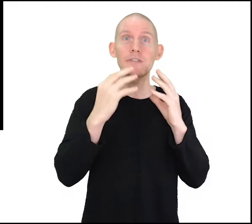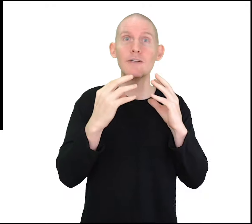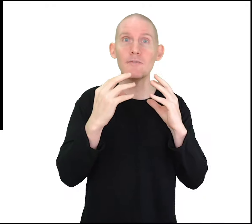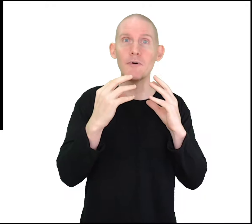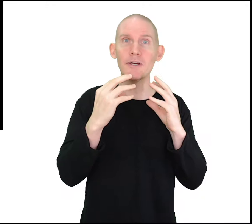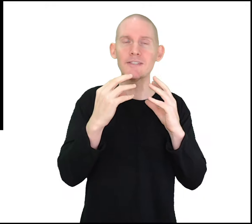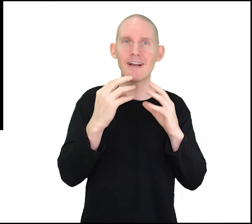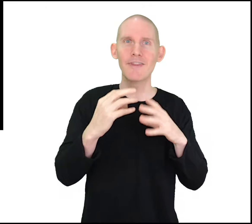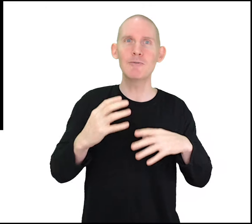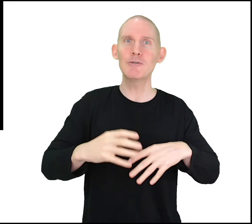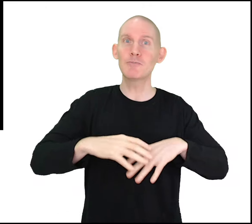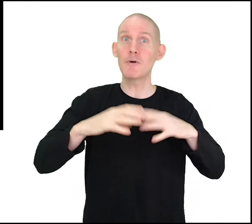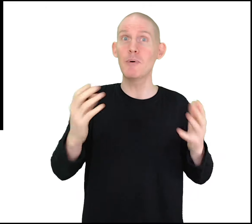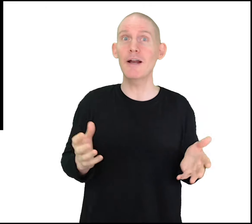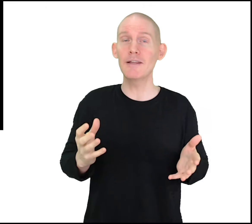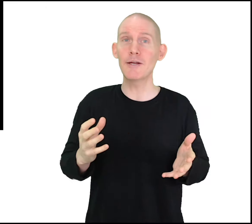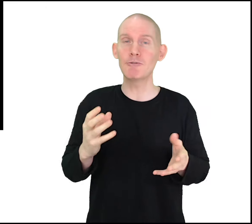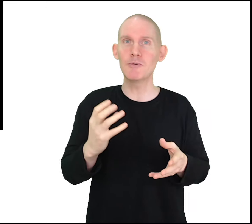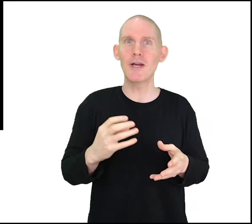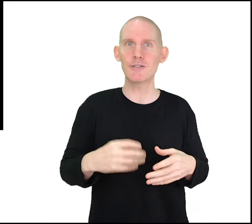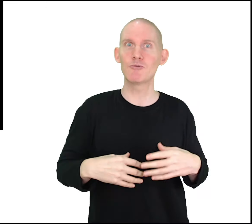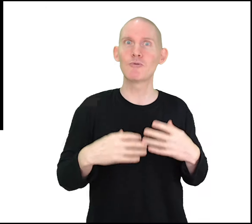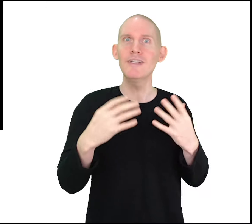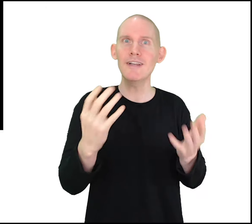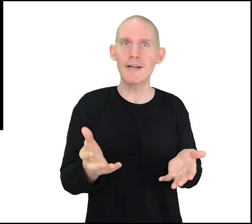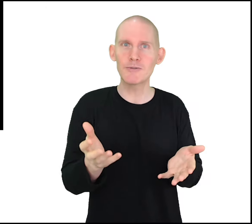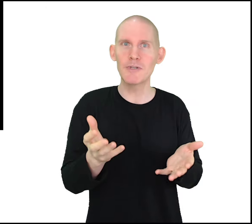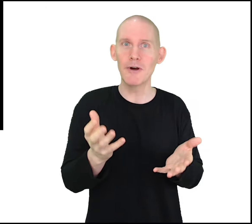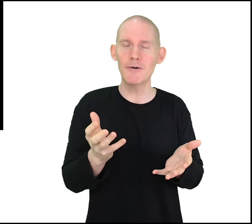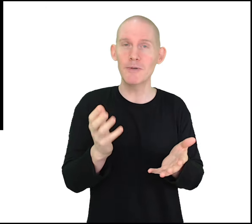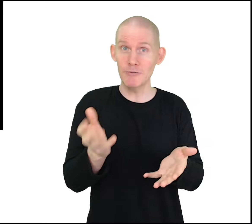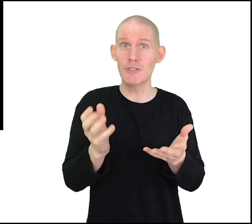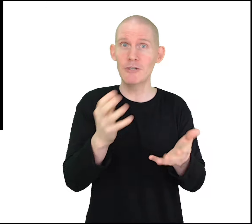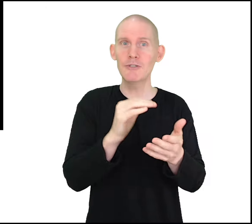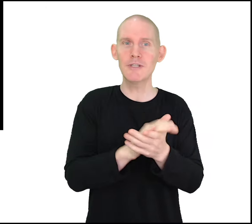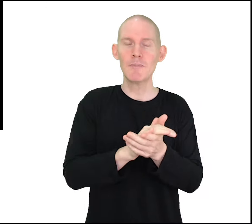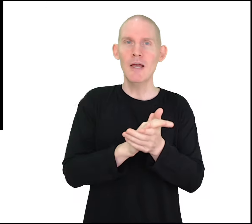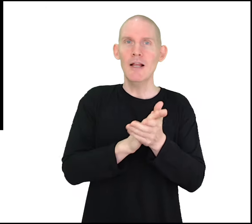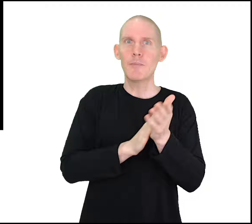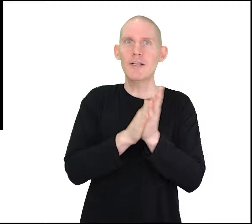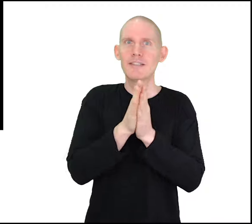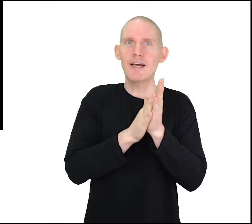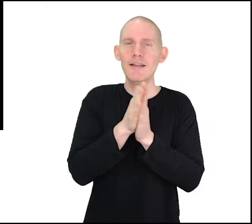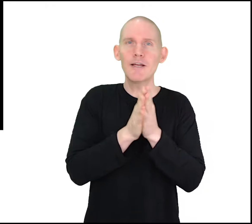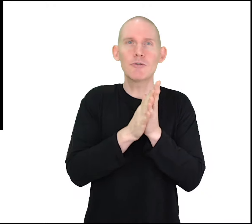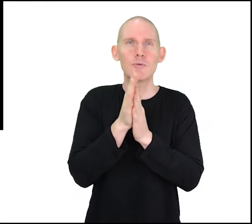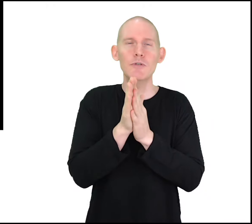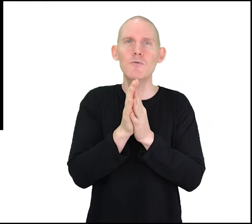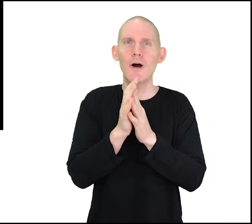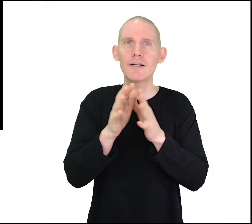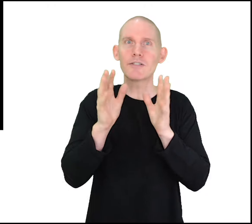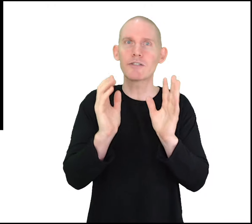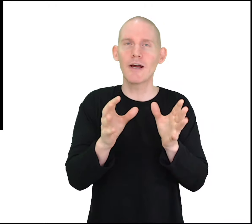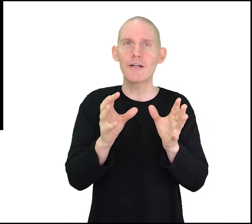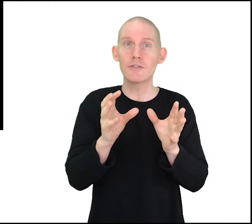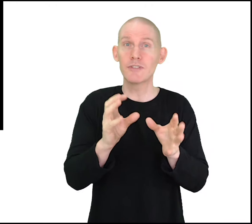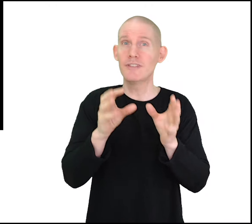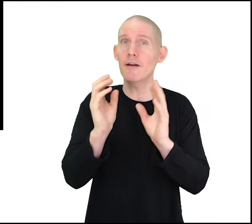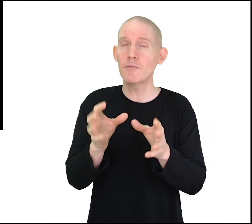our voice, and I think we use more body language than we actually realize we use. But in sign language, when you watch signers, deaf